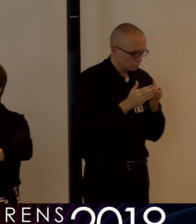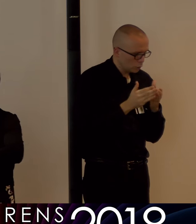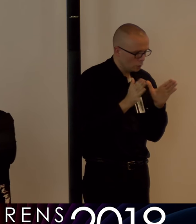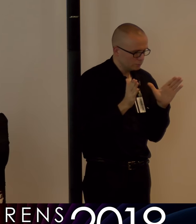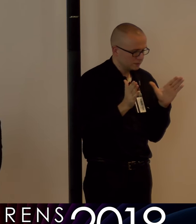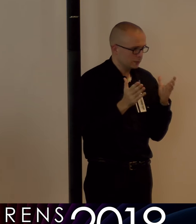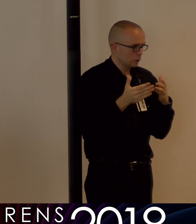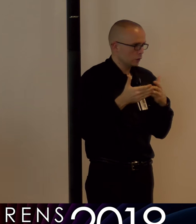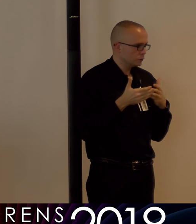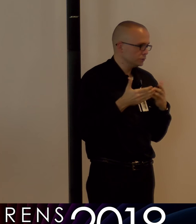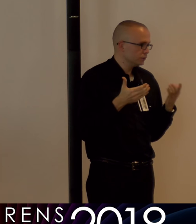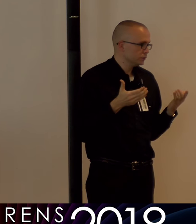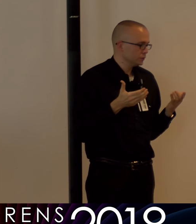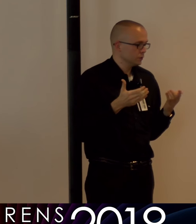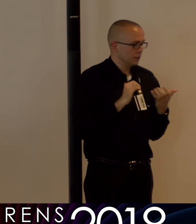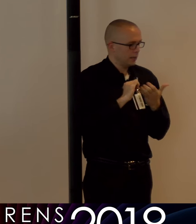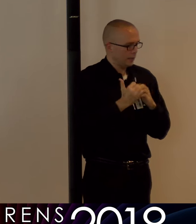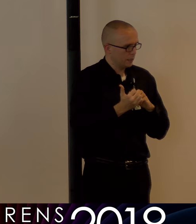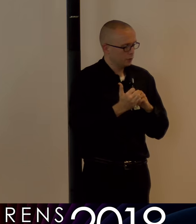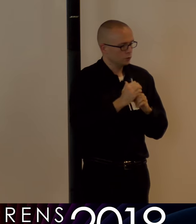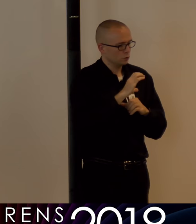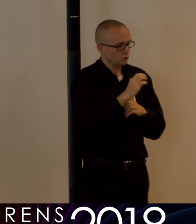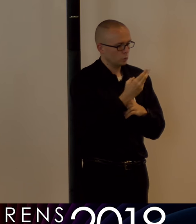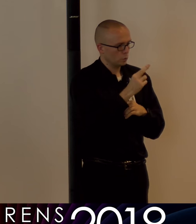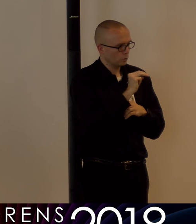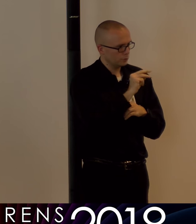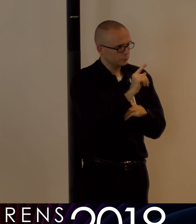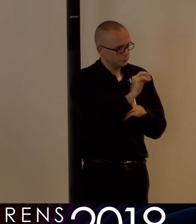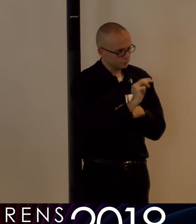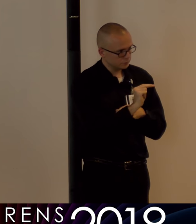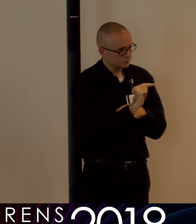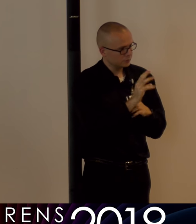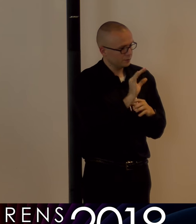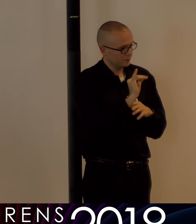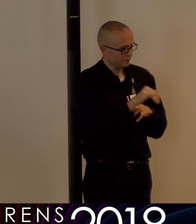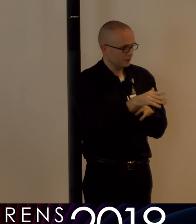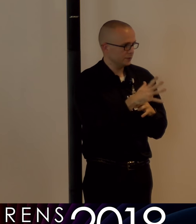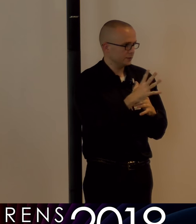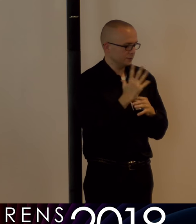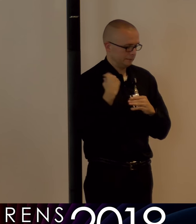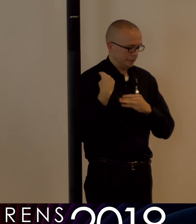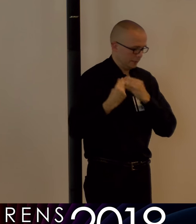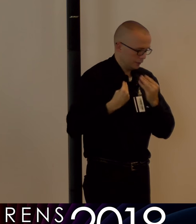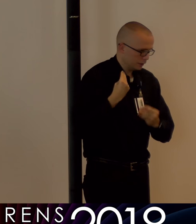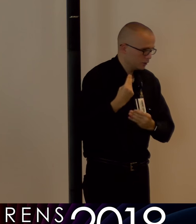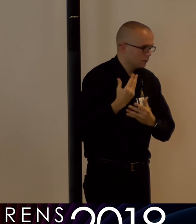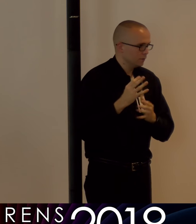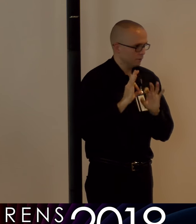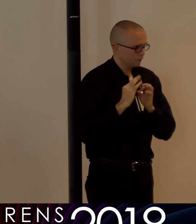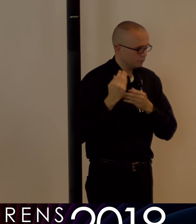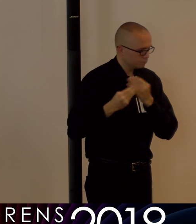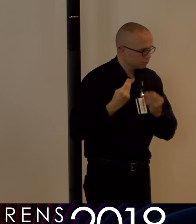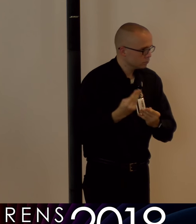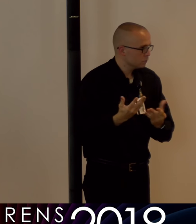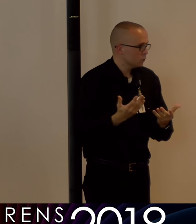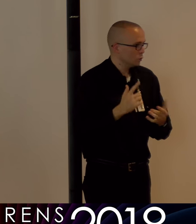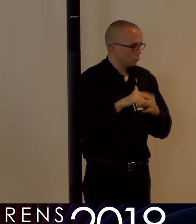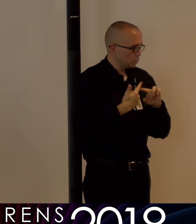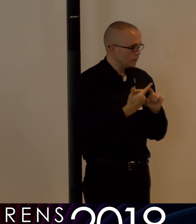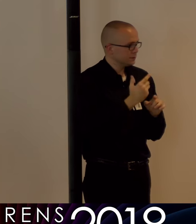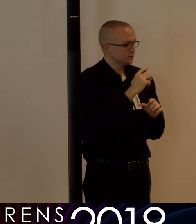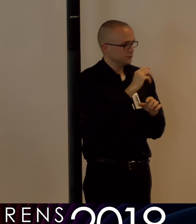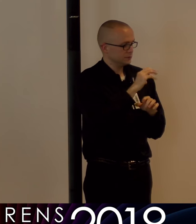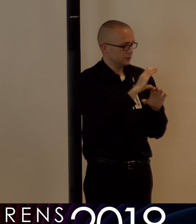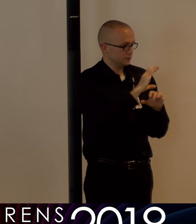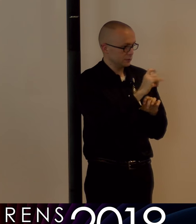it closes them, how those chromatin states are inherited over time, because when cells divide, all that